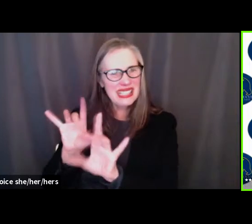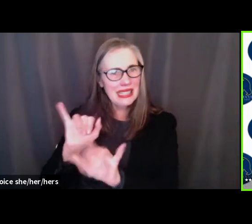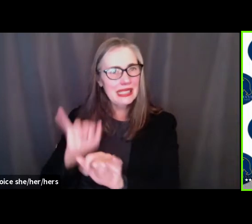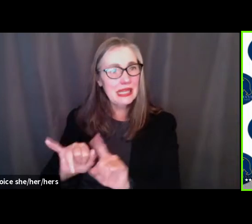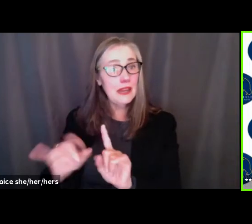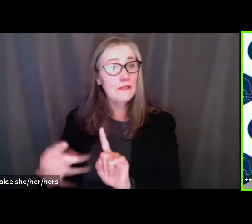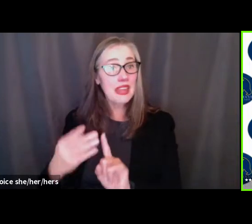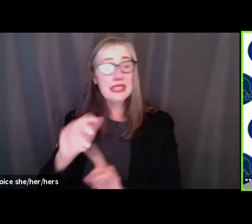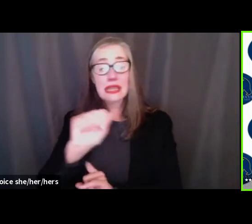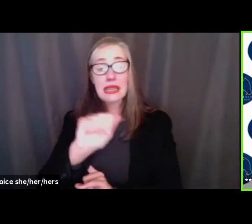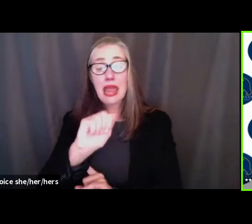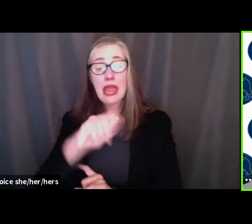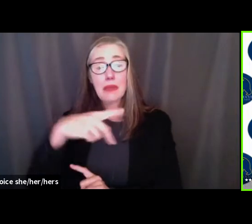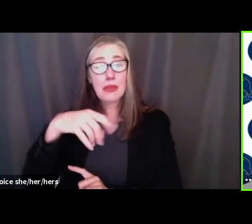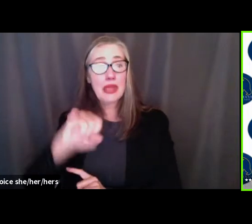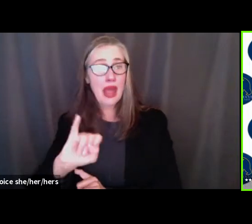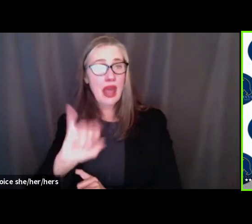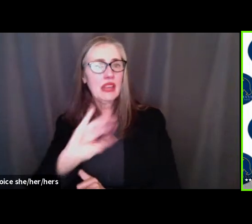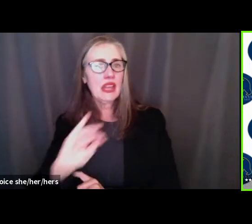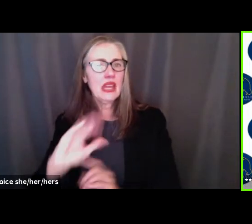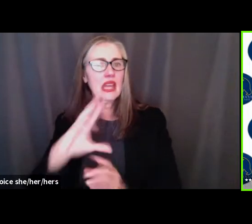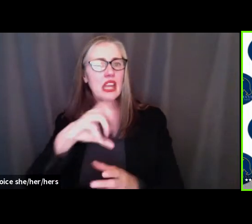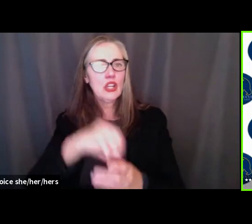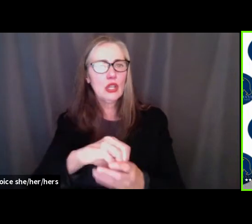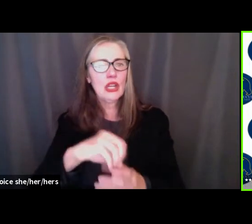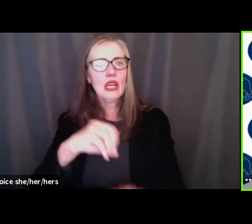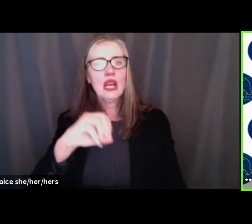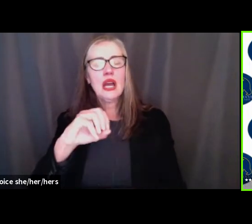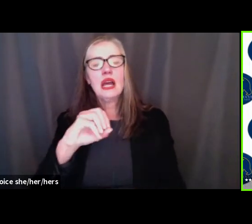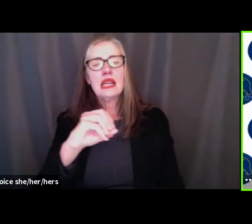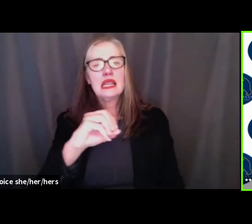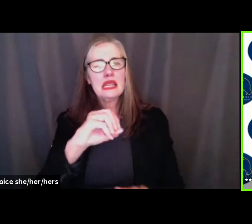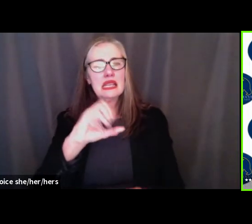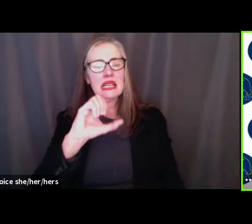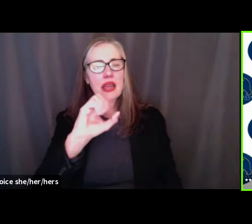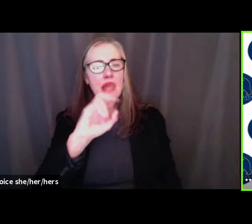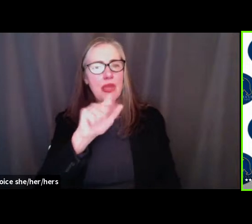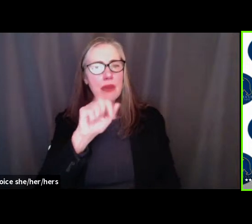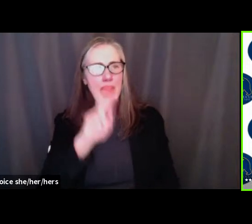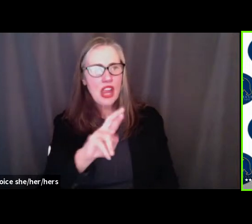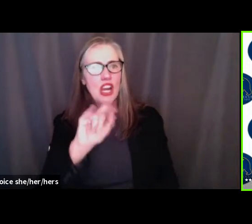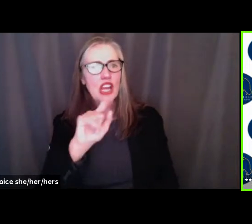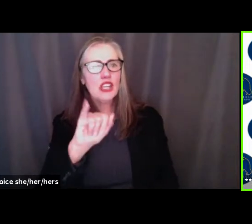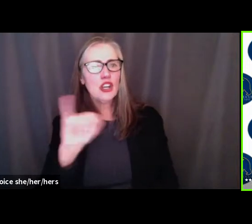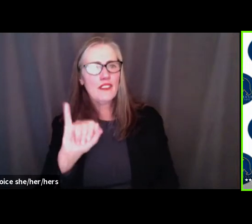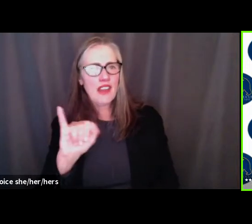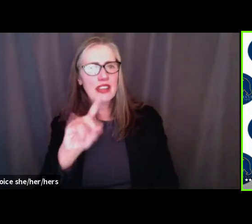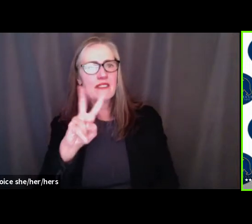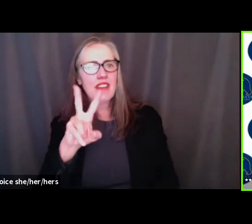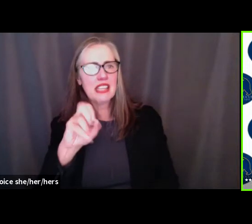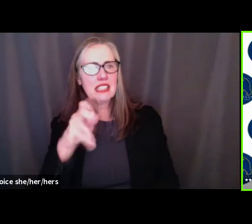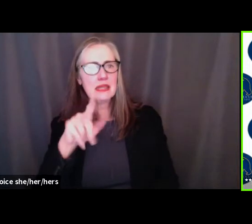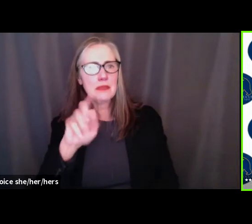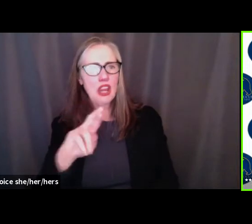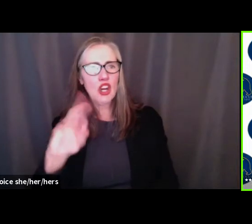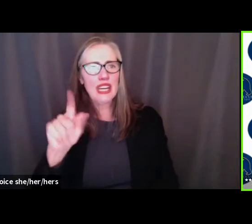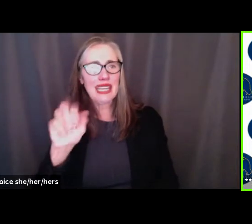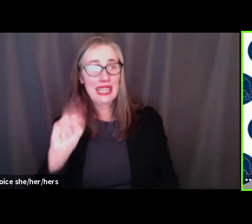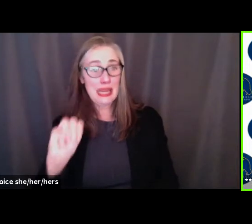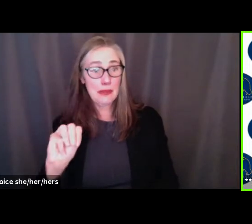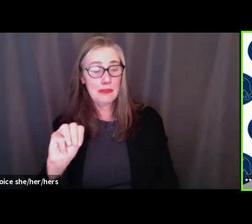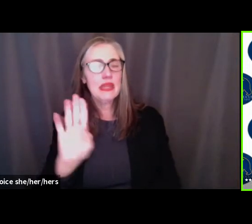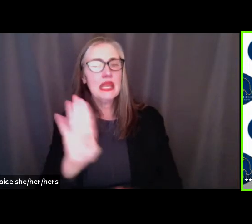Attorney General Bonta and Las Gotas Mayor Sayok and Irvine Vice Mayor Kim. In the Business and